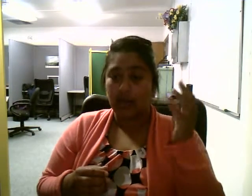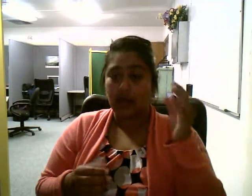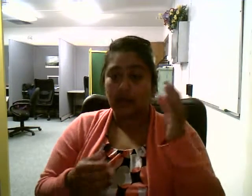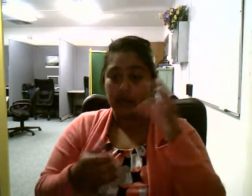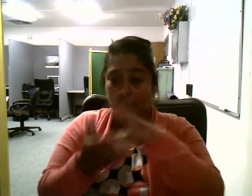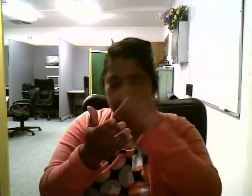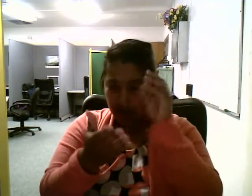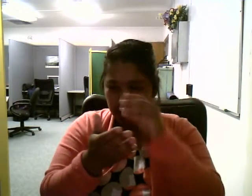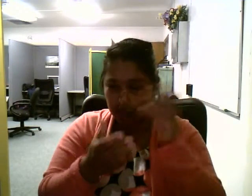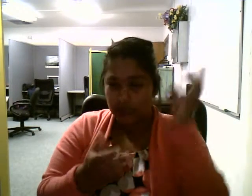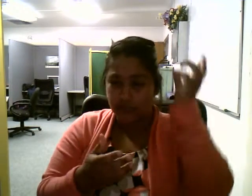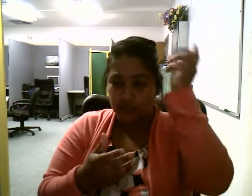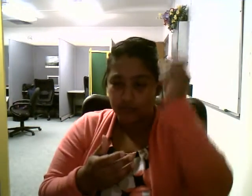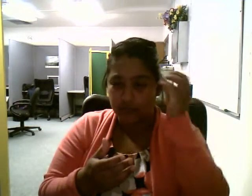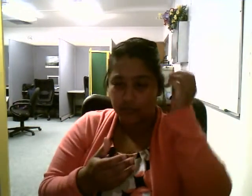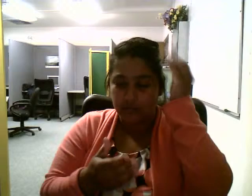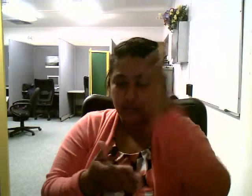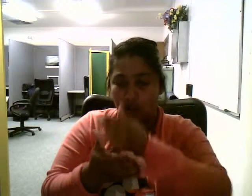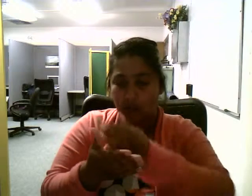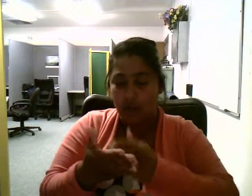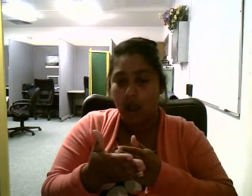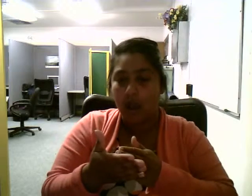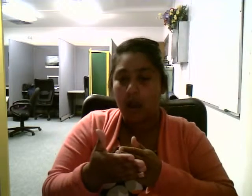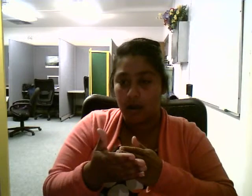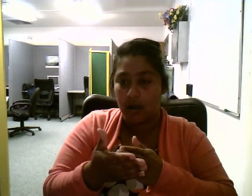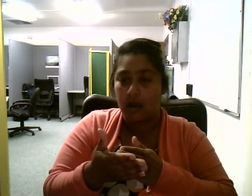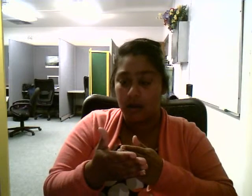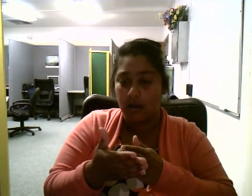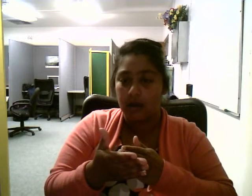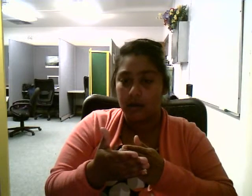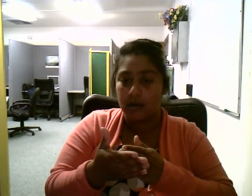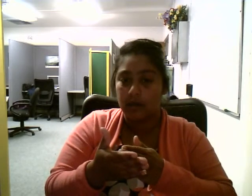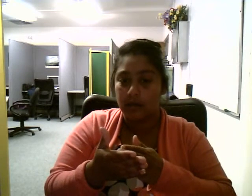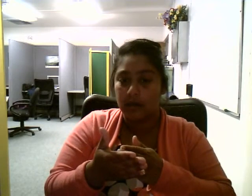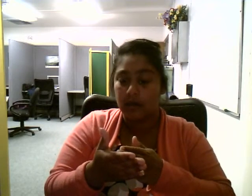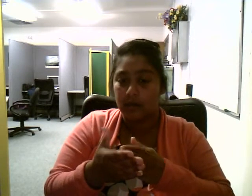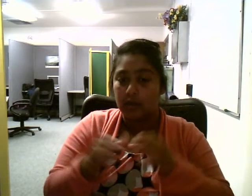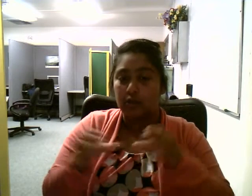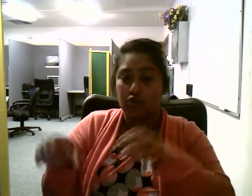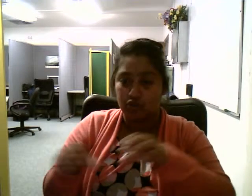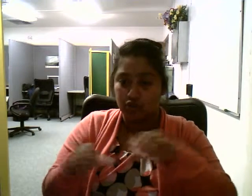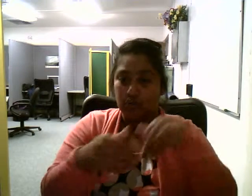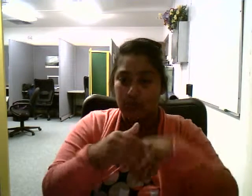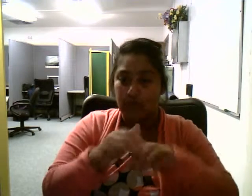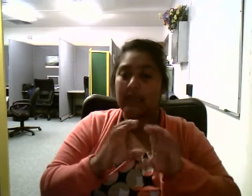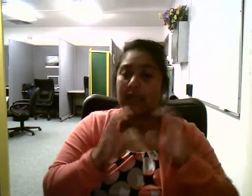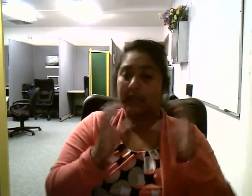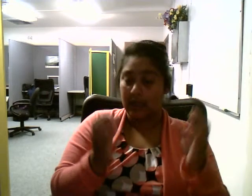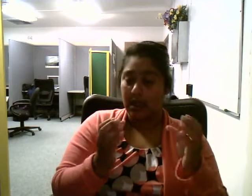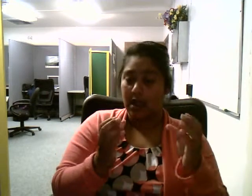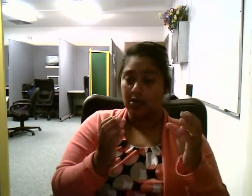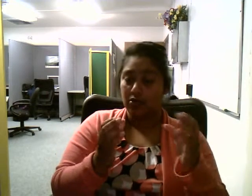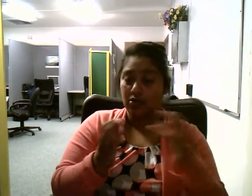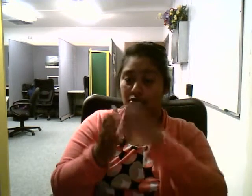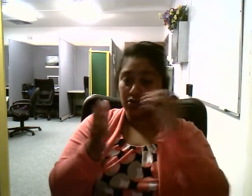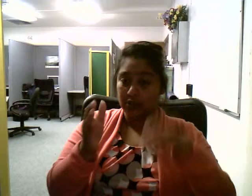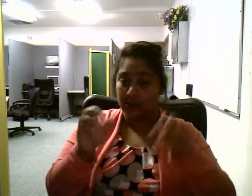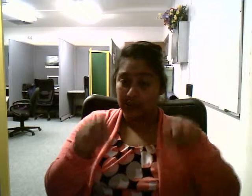portions of learning are, really done inside the classroom where the students can show me that they have mastered